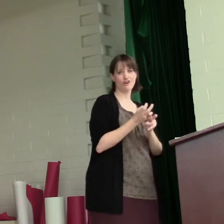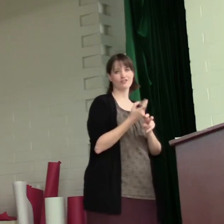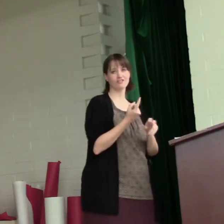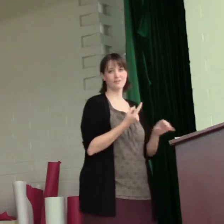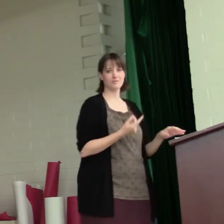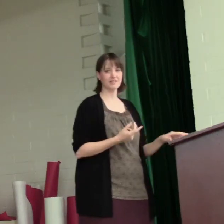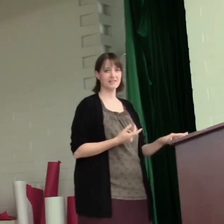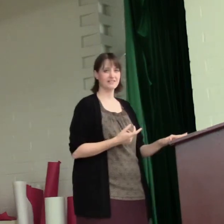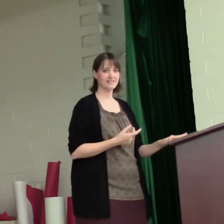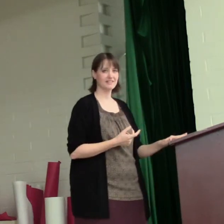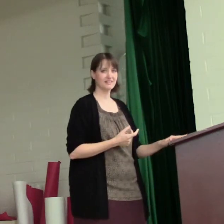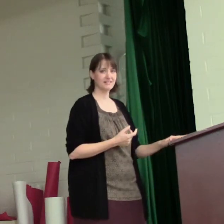Game TV, game.